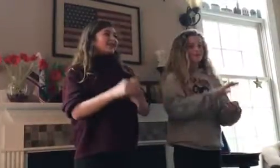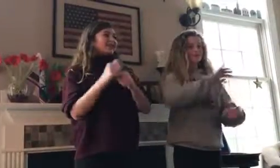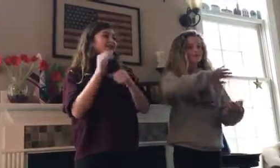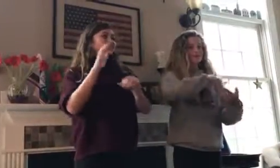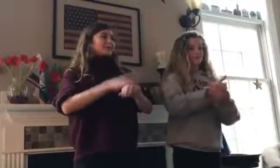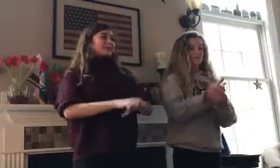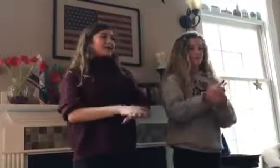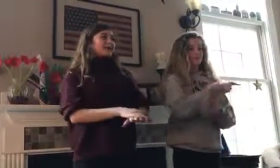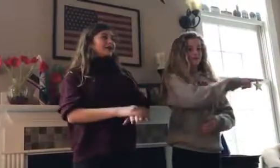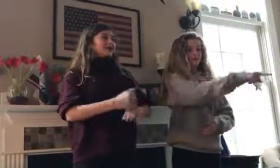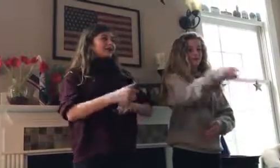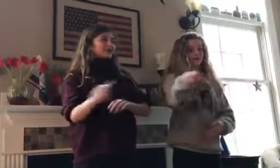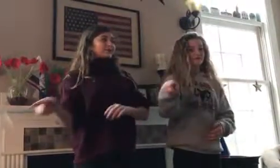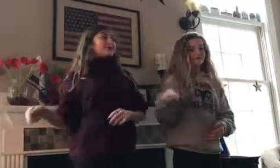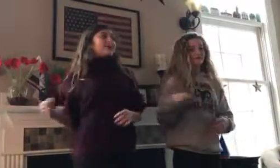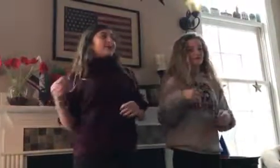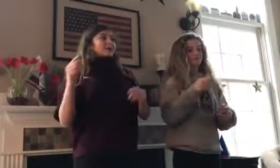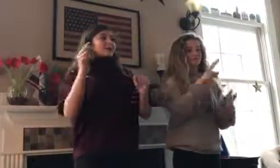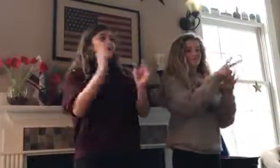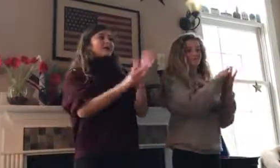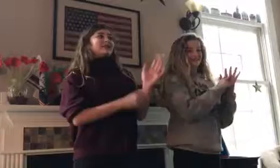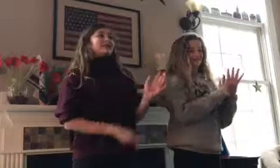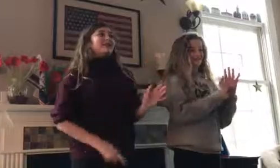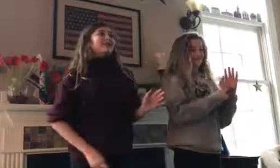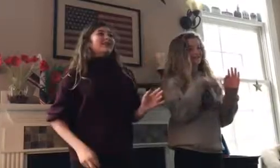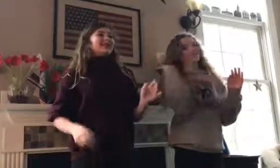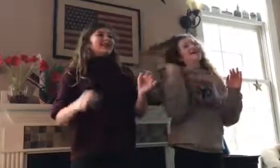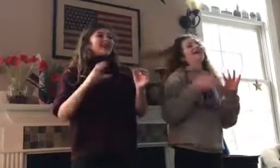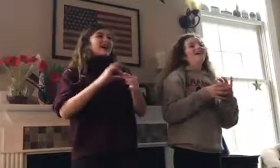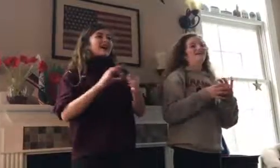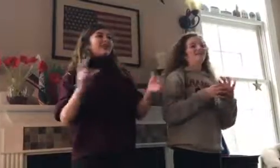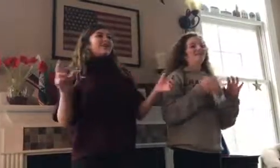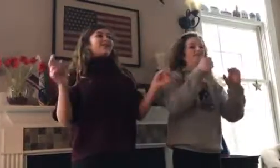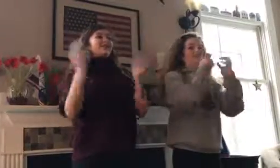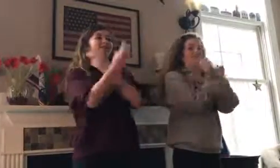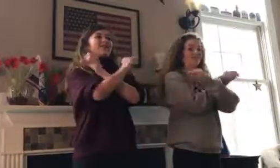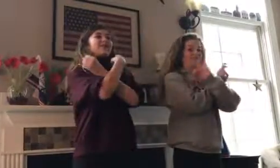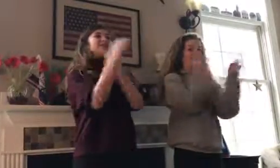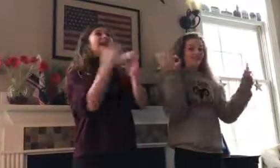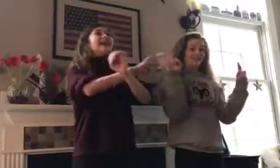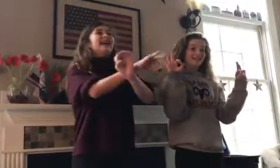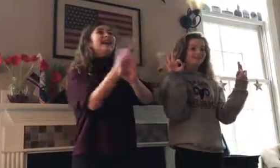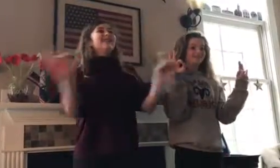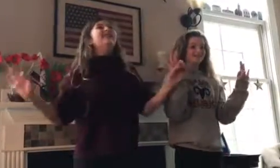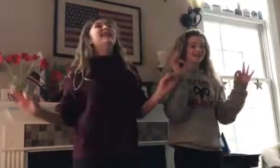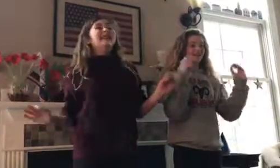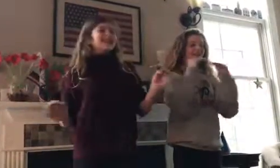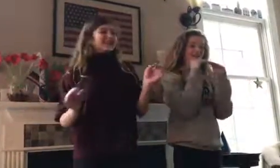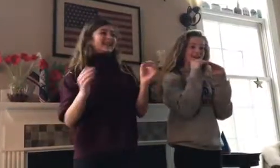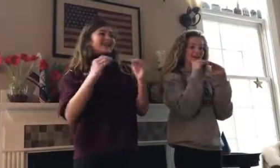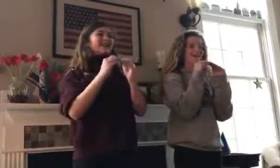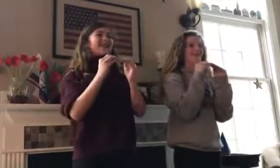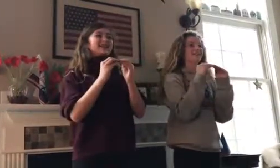established upon those principles of freedom,